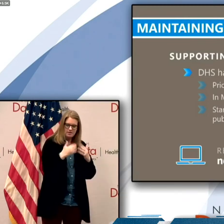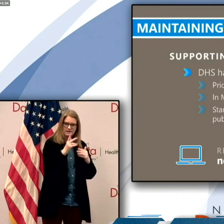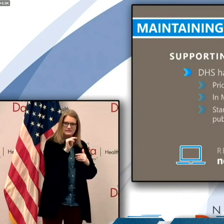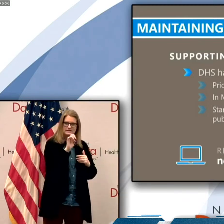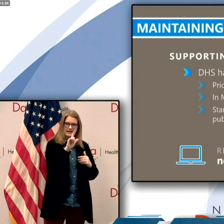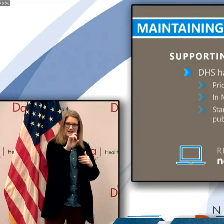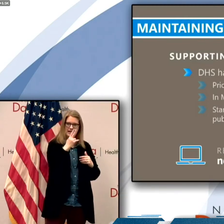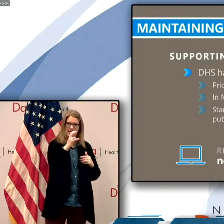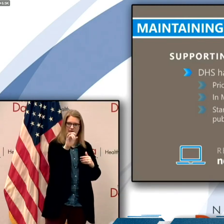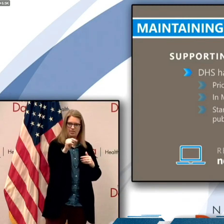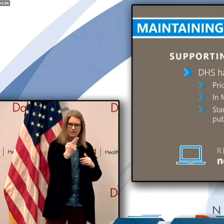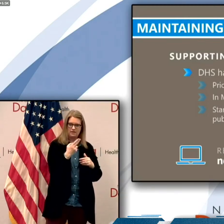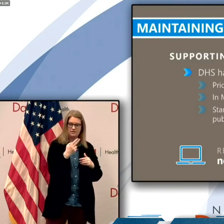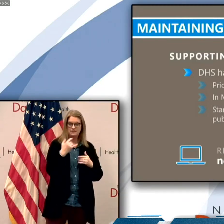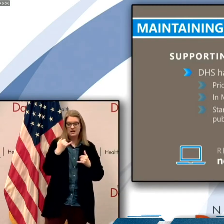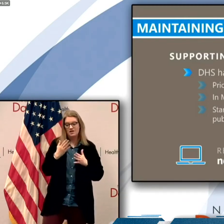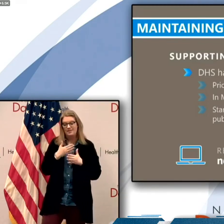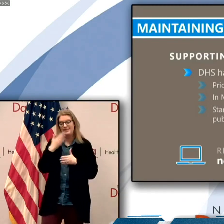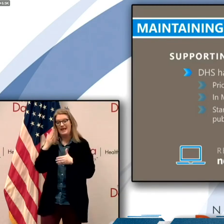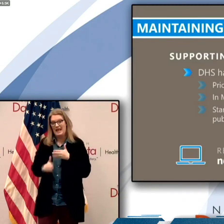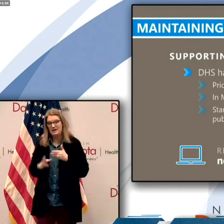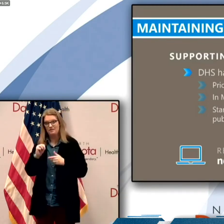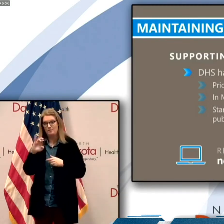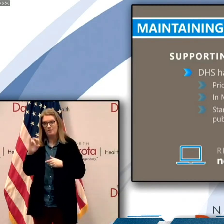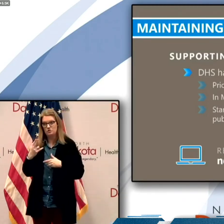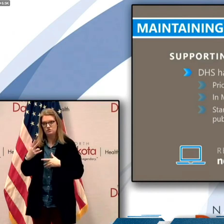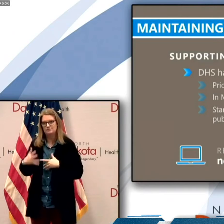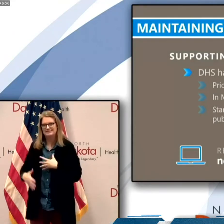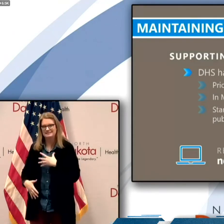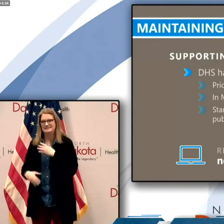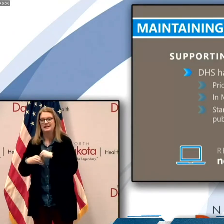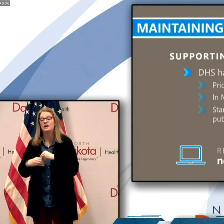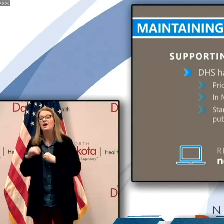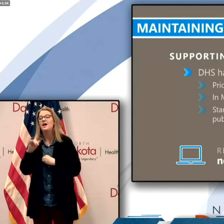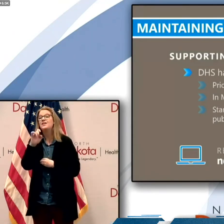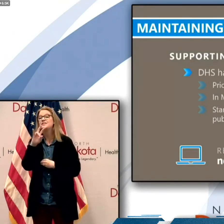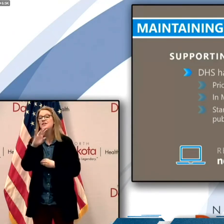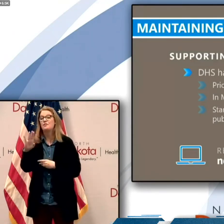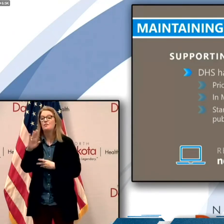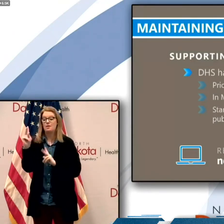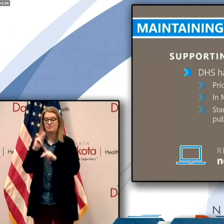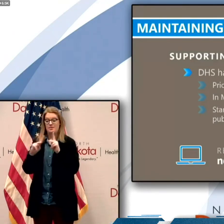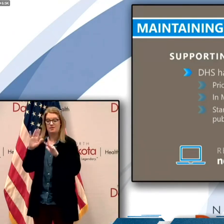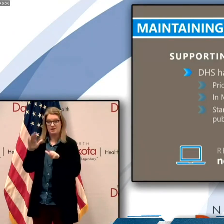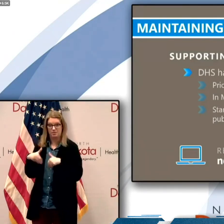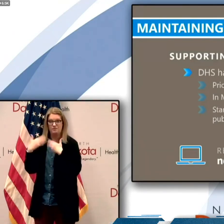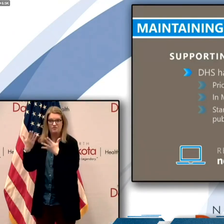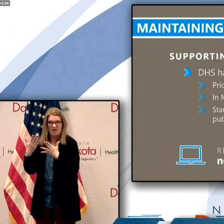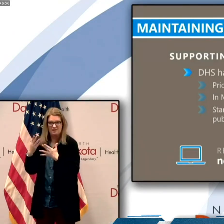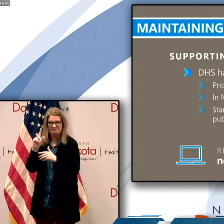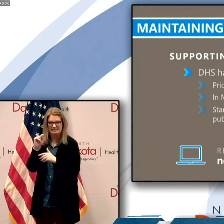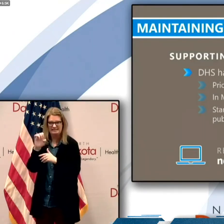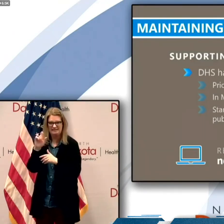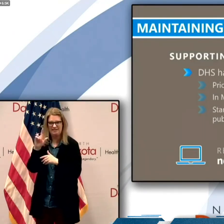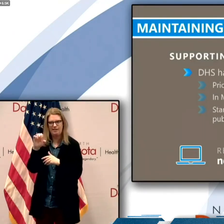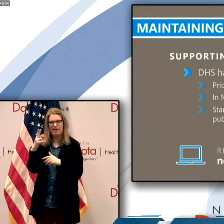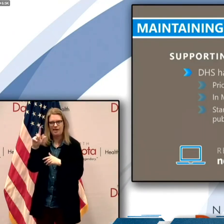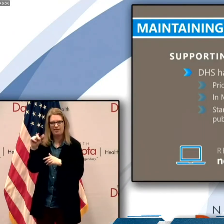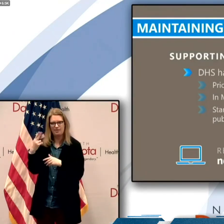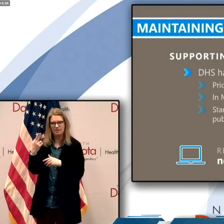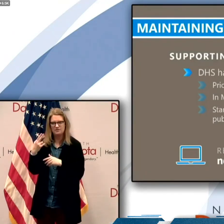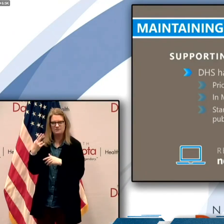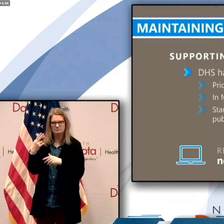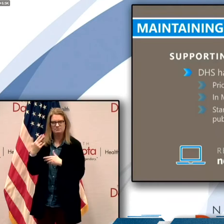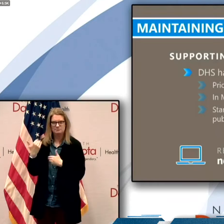services. By the end of March, that had grown to 174 providers. So that was more than 100 in